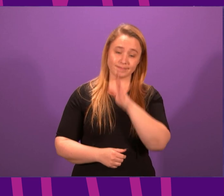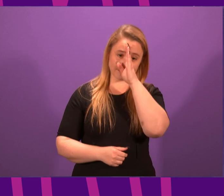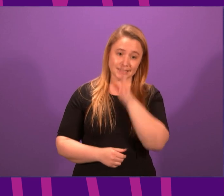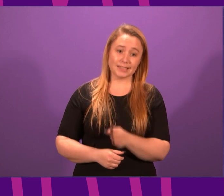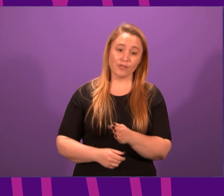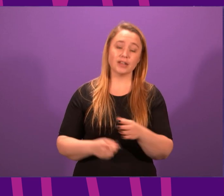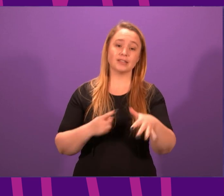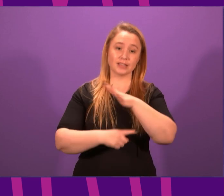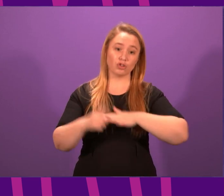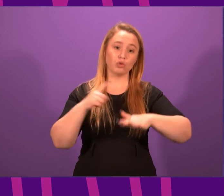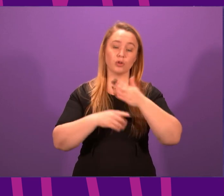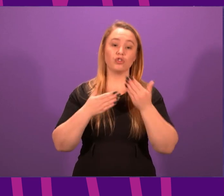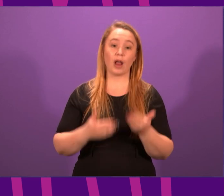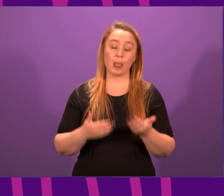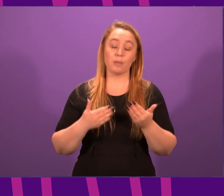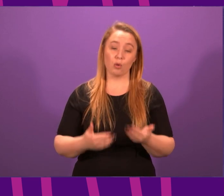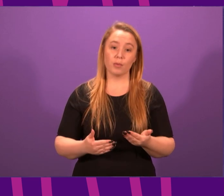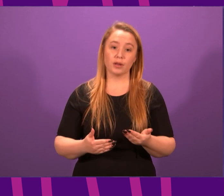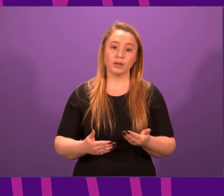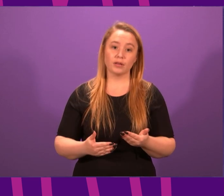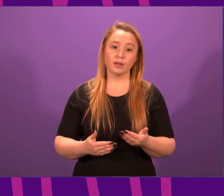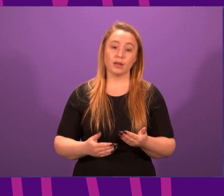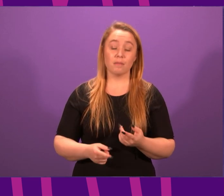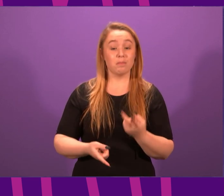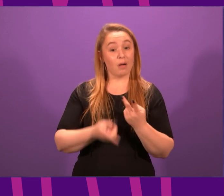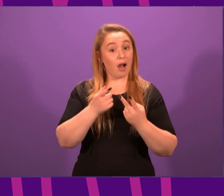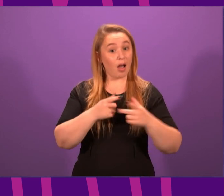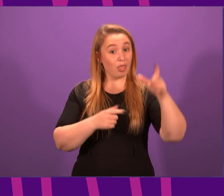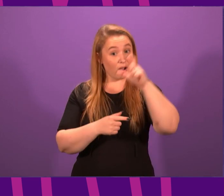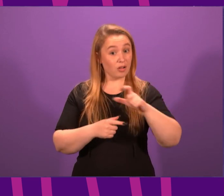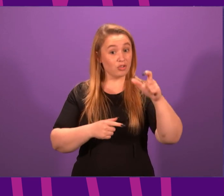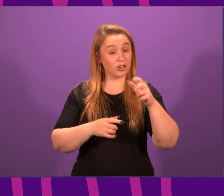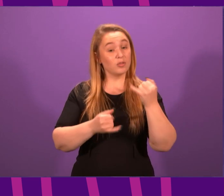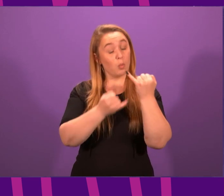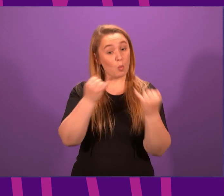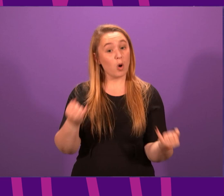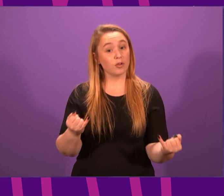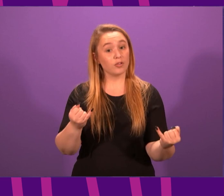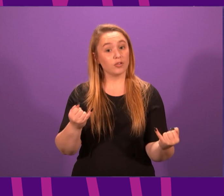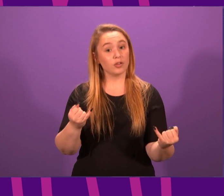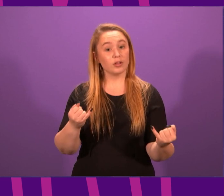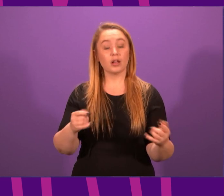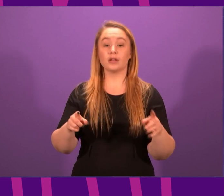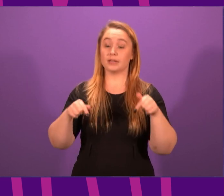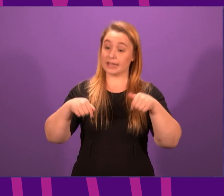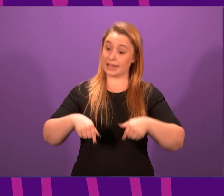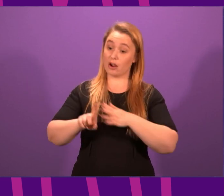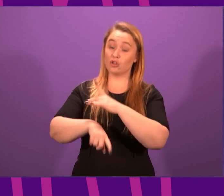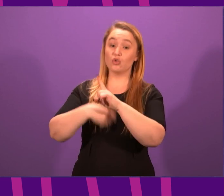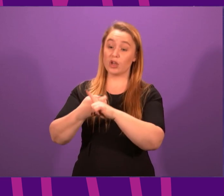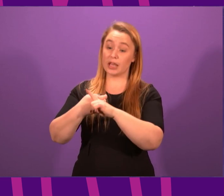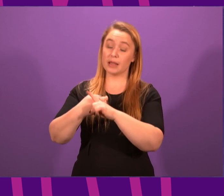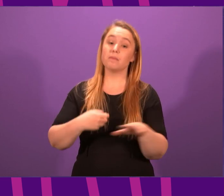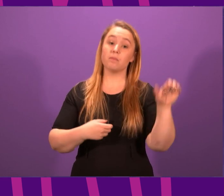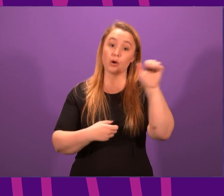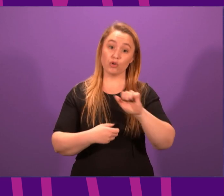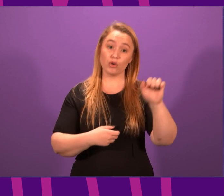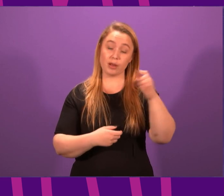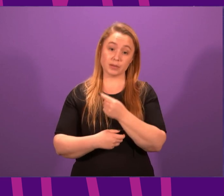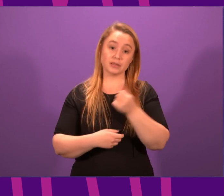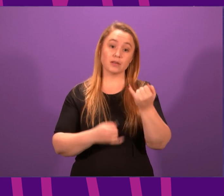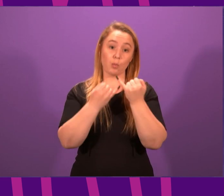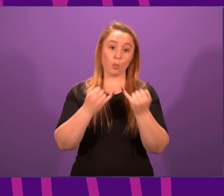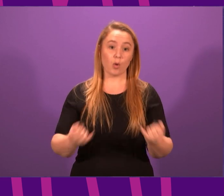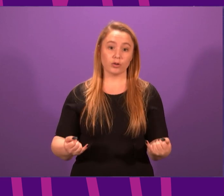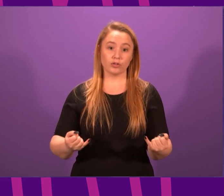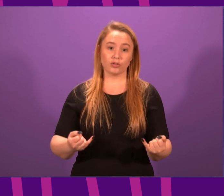it is a less severe situation than many other countries, not only in the United Kingdom, but also across Europe. That is partly